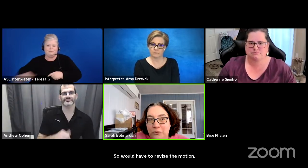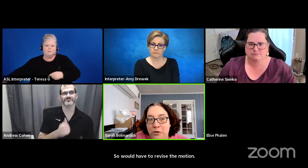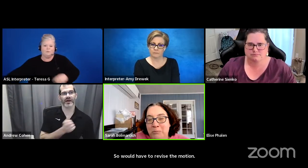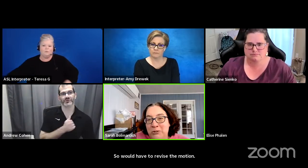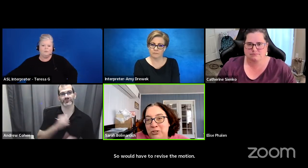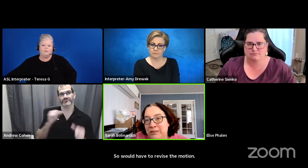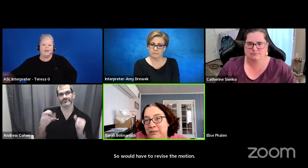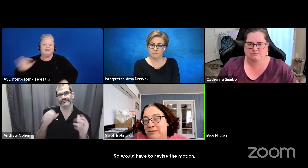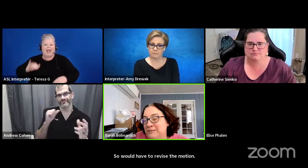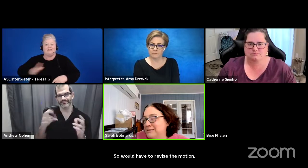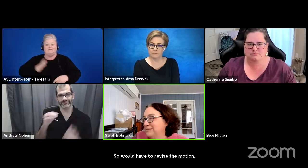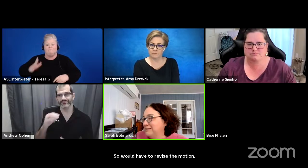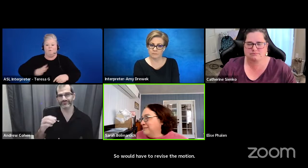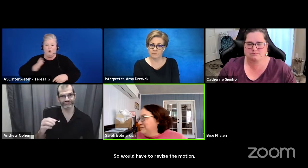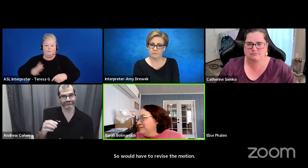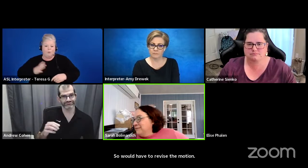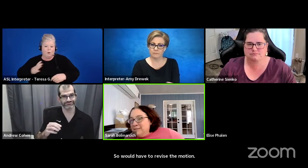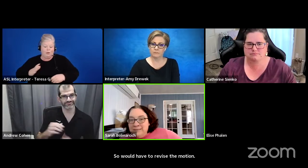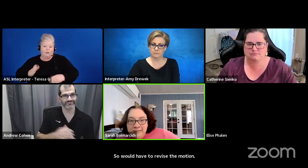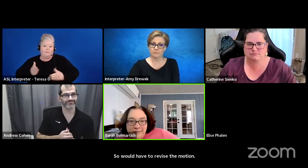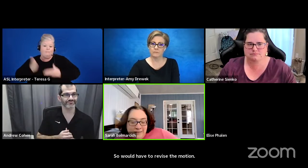That is a formal motion.